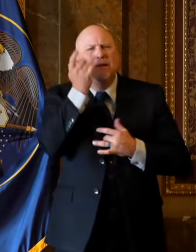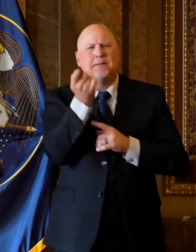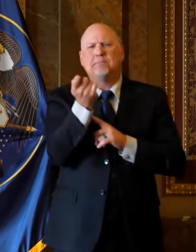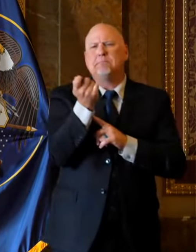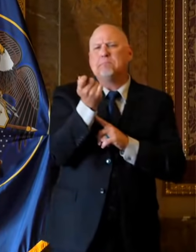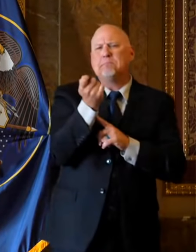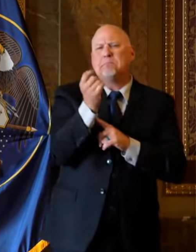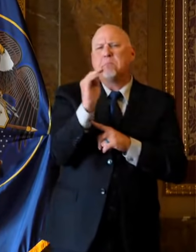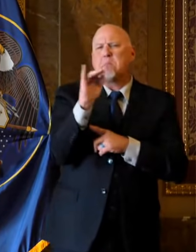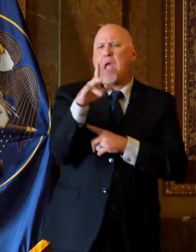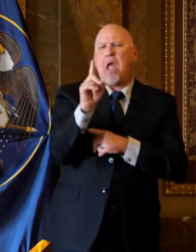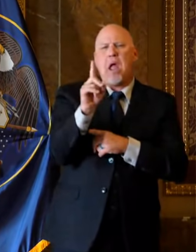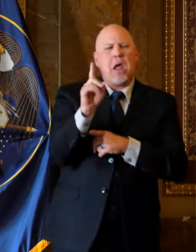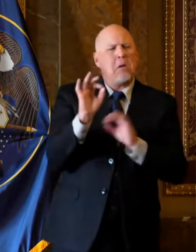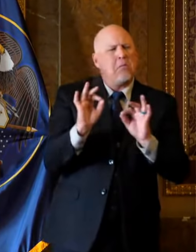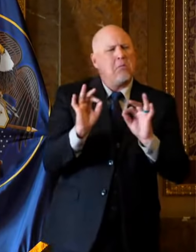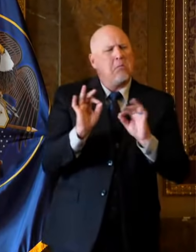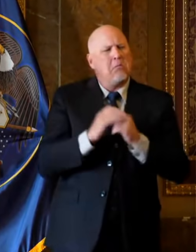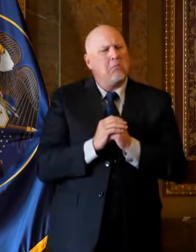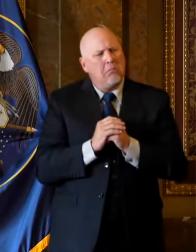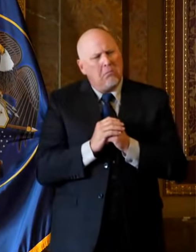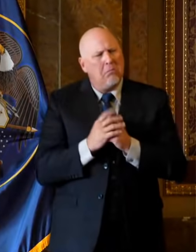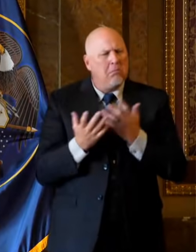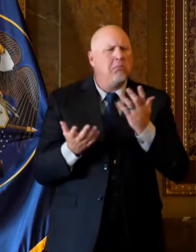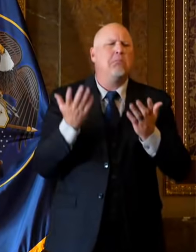amongst the immunocompromised and the elderly.